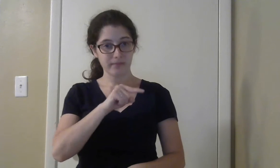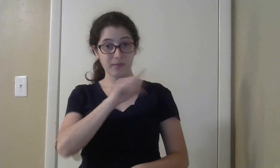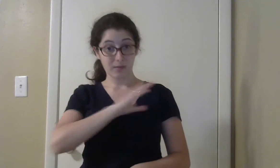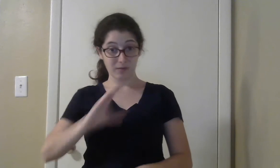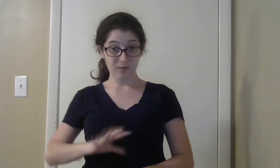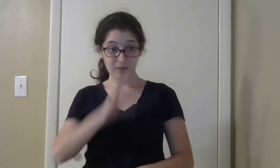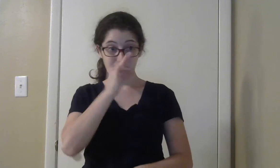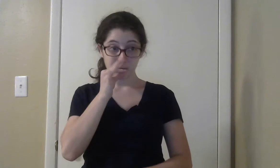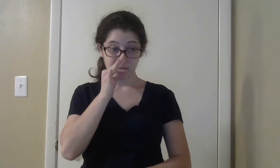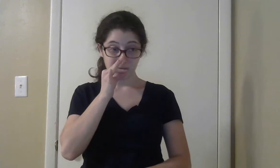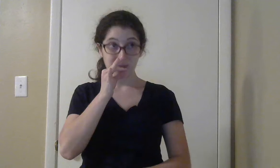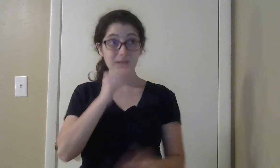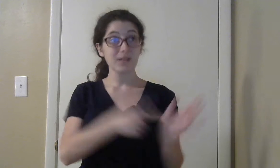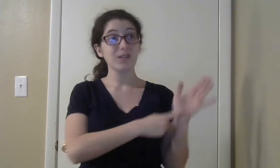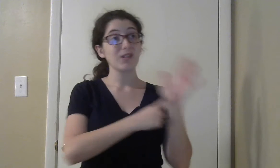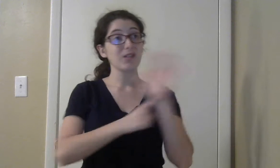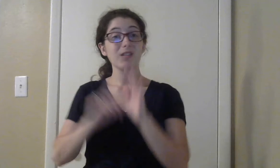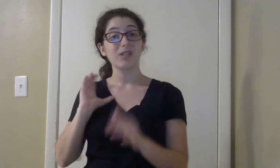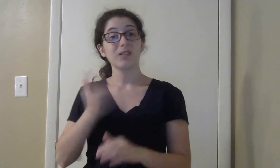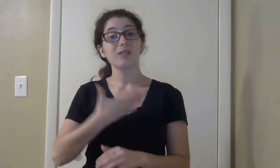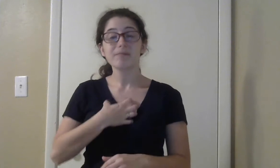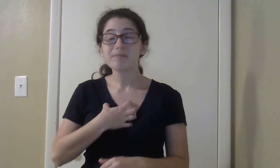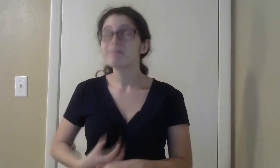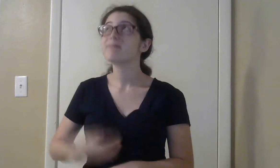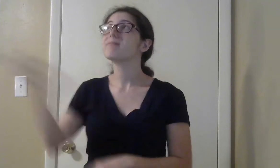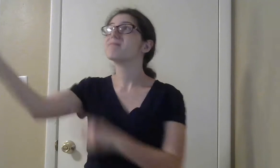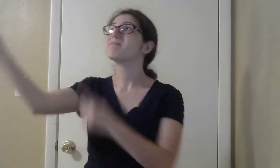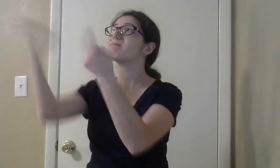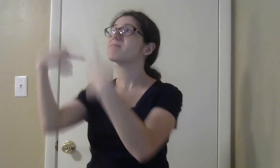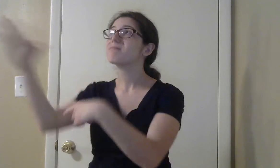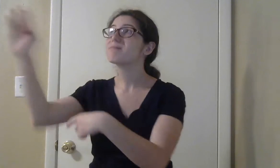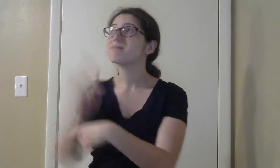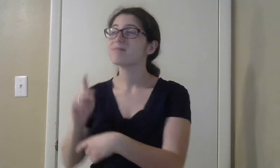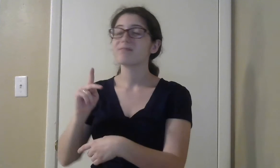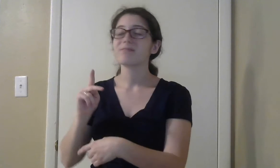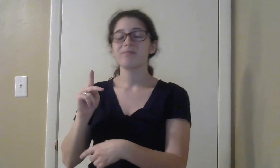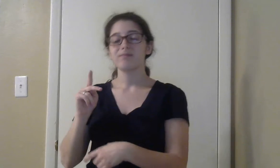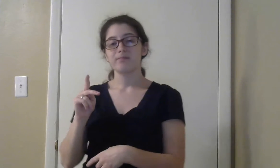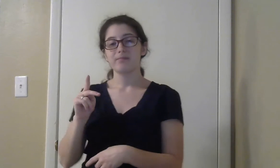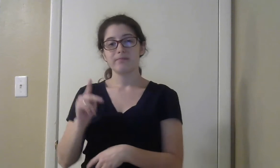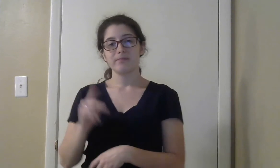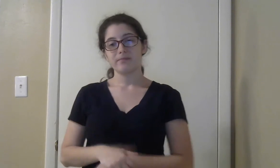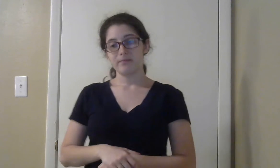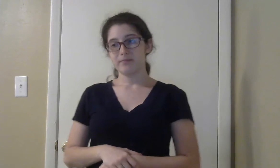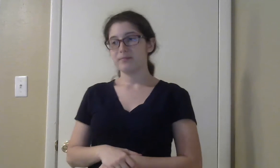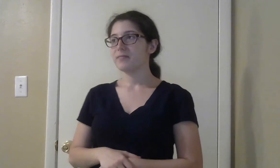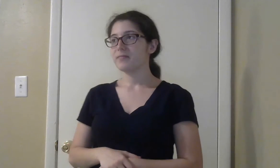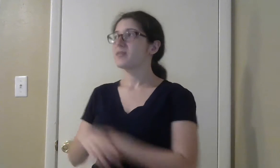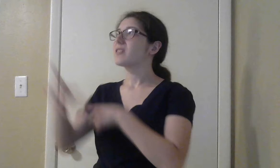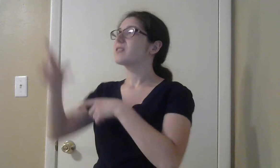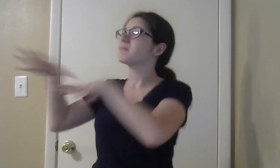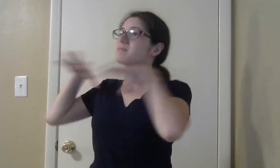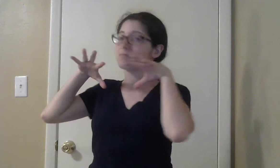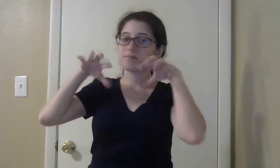hunger for the Lord Jesus to come back and to take up his kingship in this world. And what